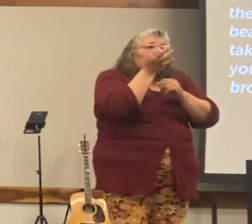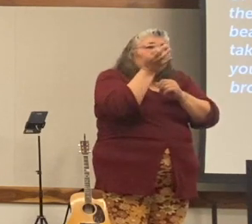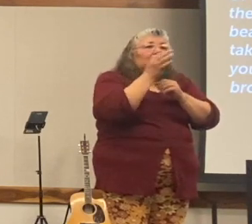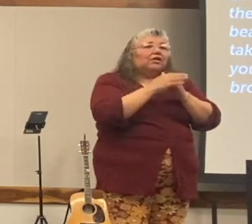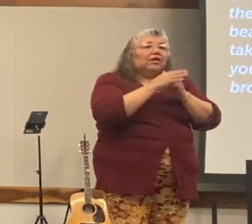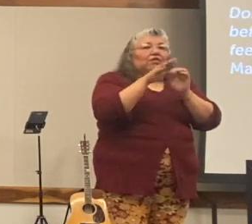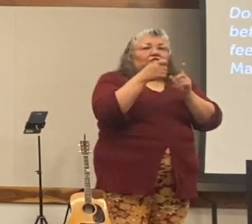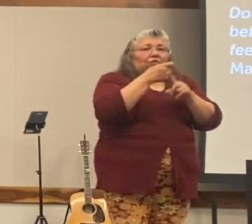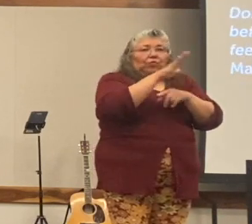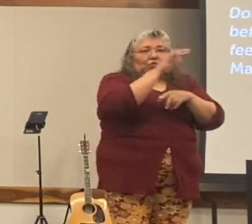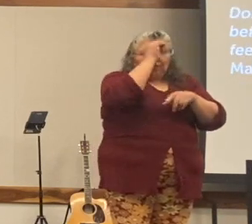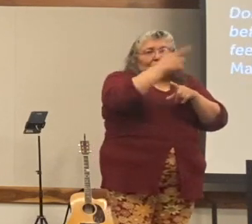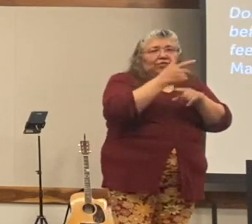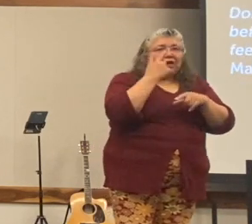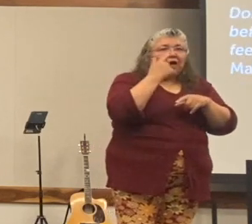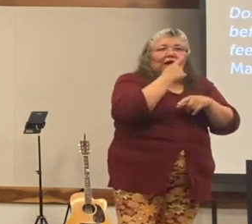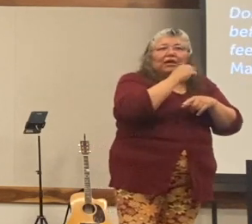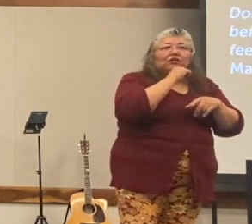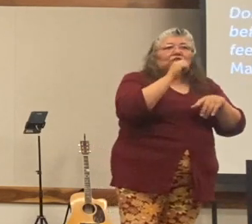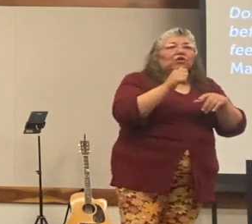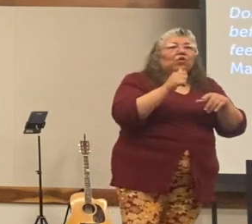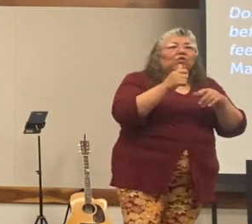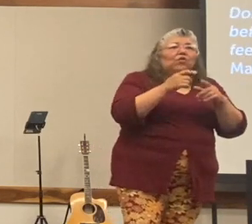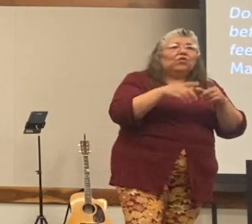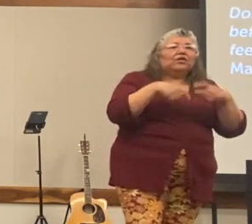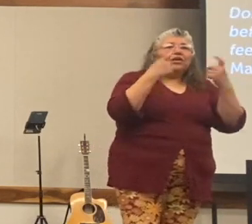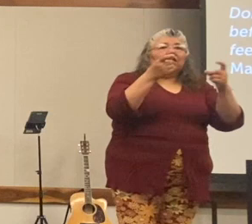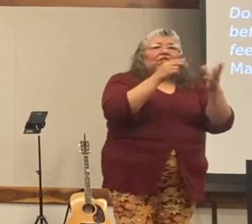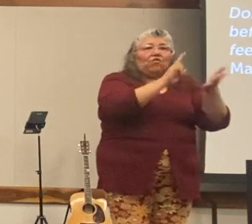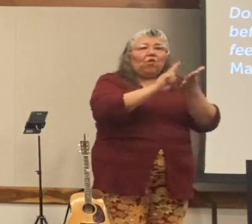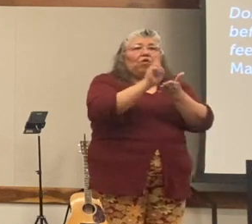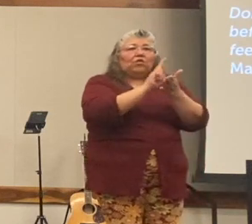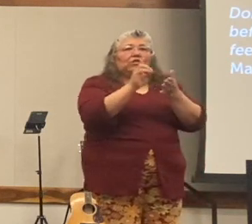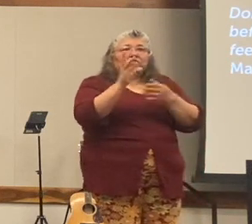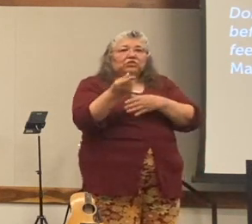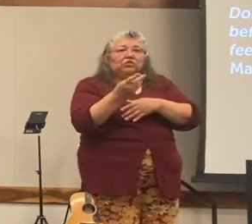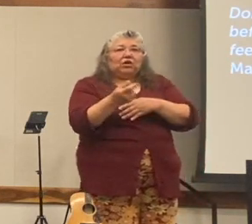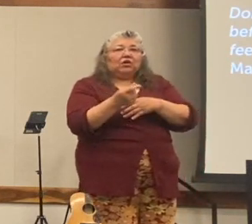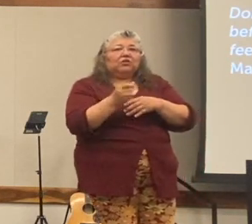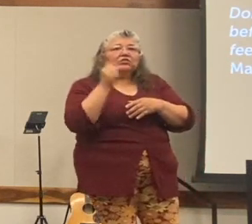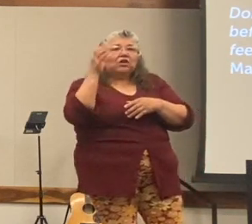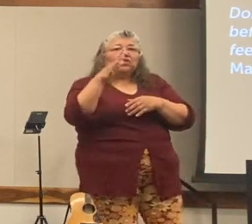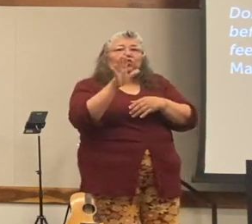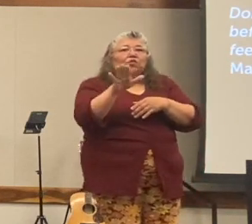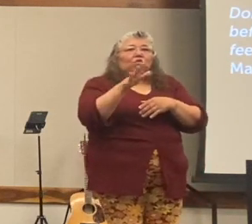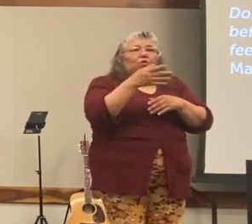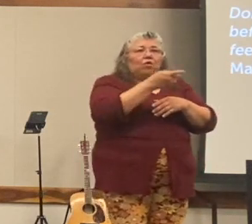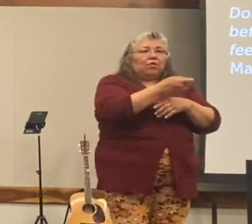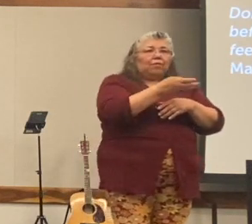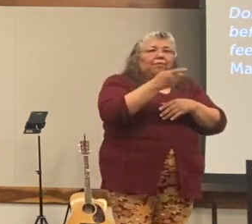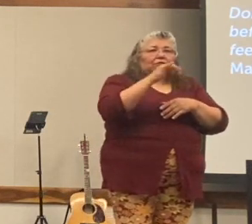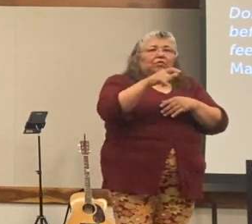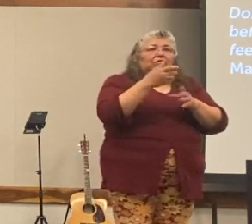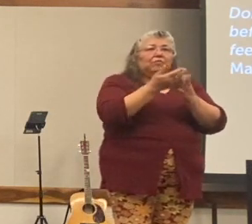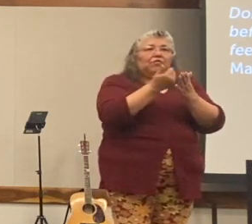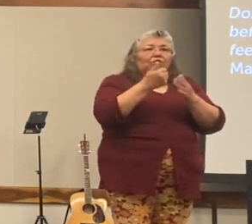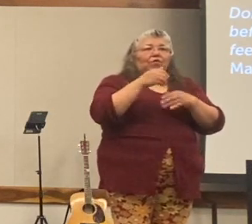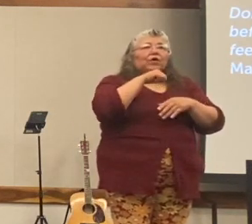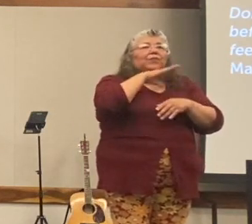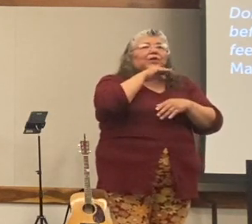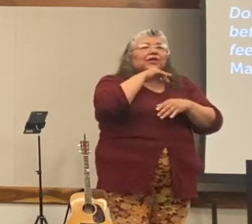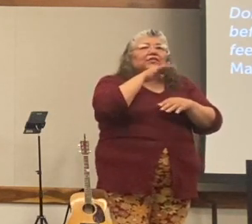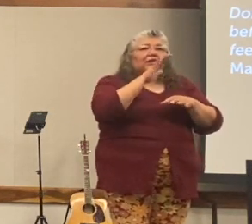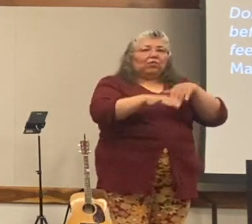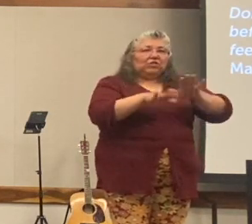brother's eye. Don't give what is holy to dogs, or toss your pearls before pigs, or they will trample them under their feet,